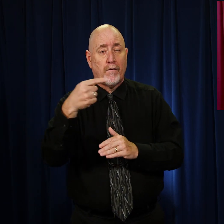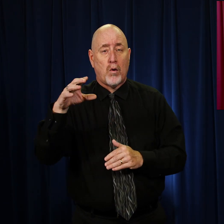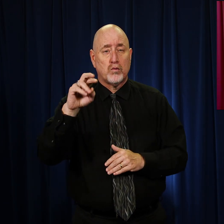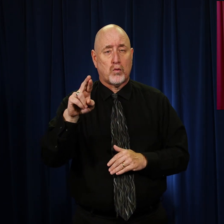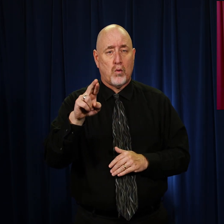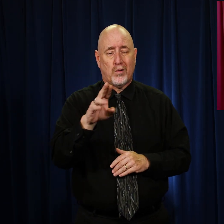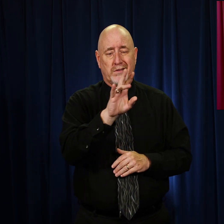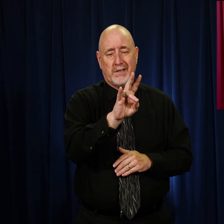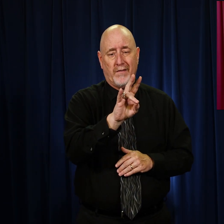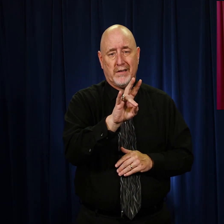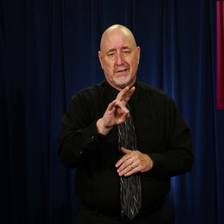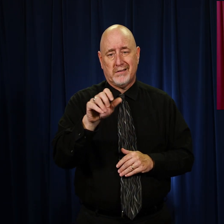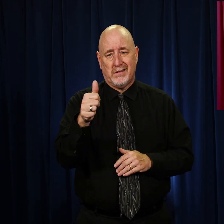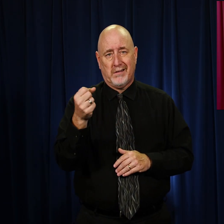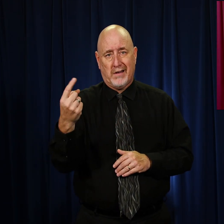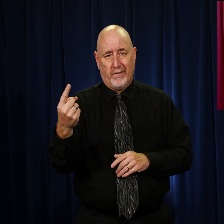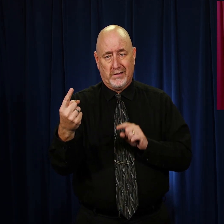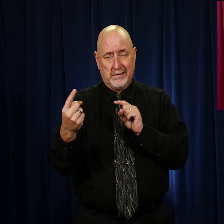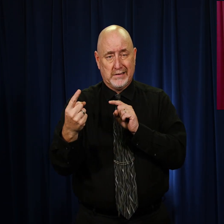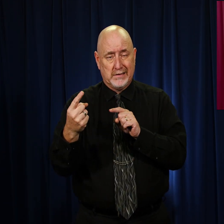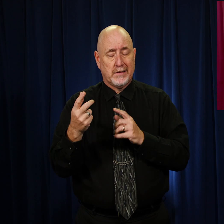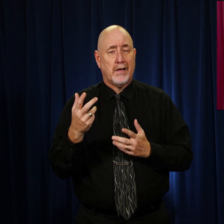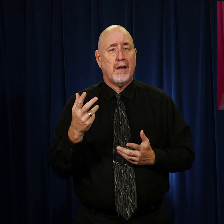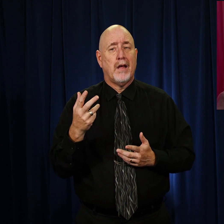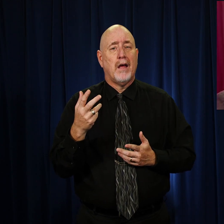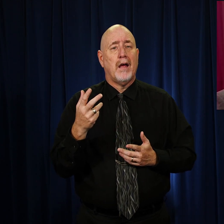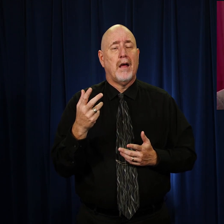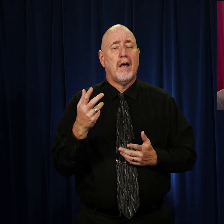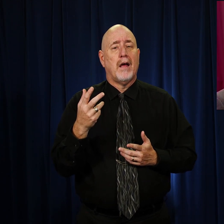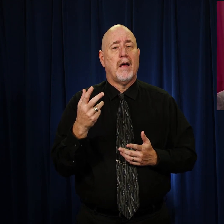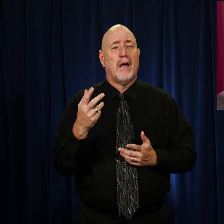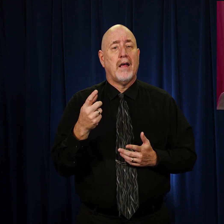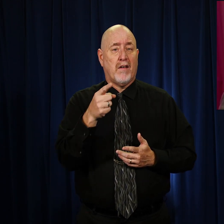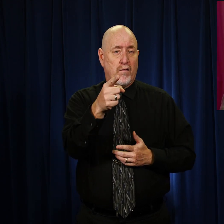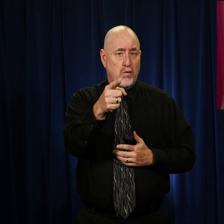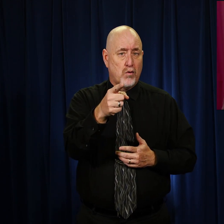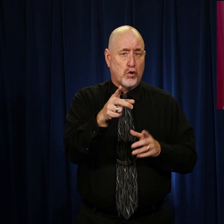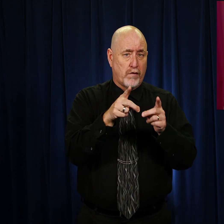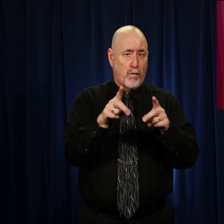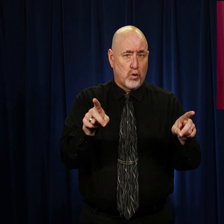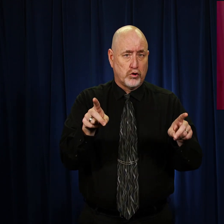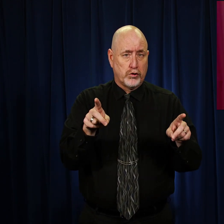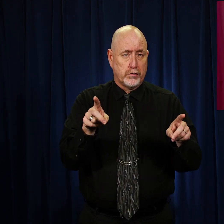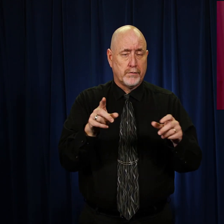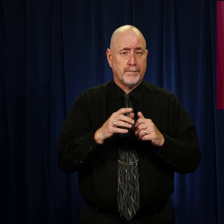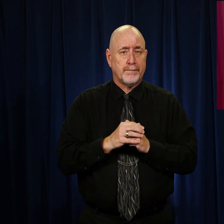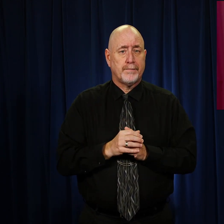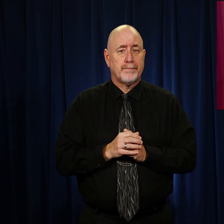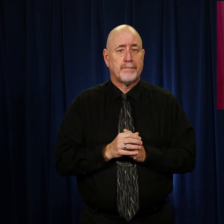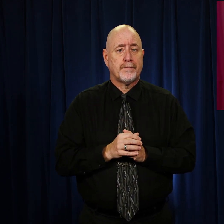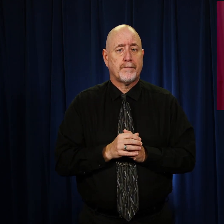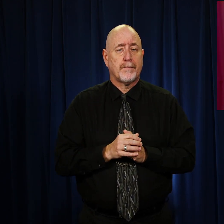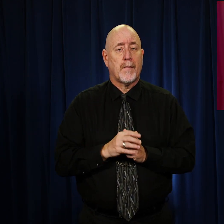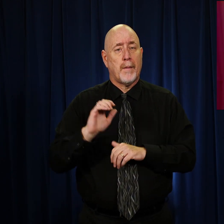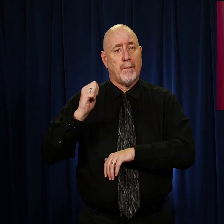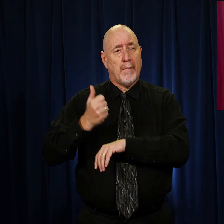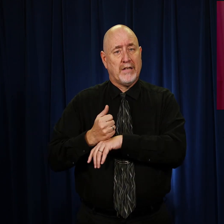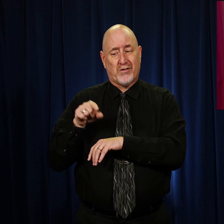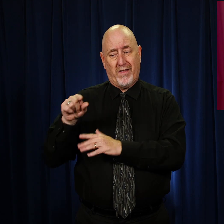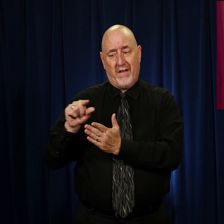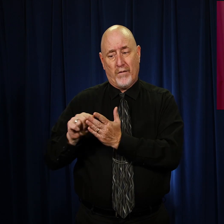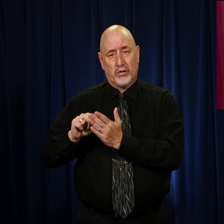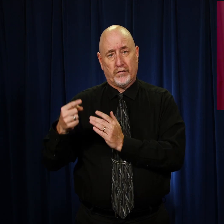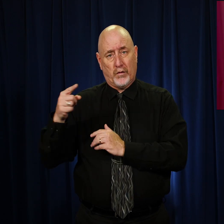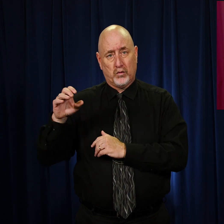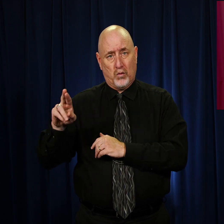Corinthians chapter 7 and verses 10 and 11, if you're a person who is divorced, according to that